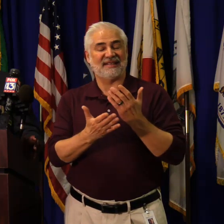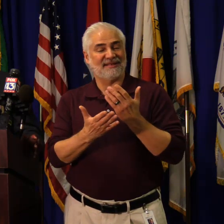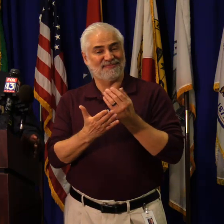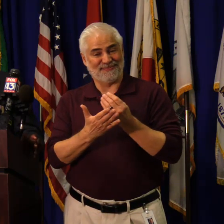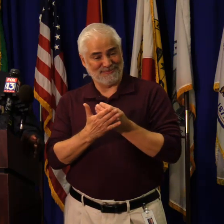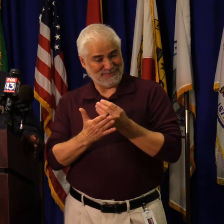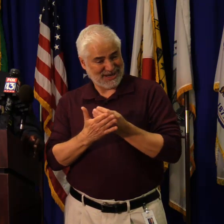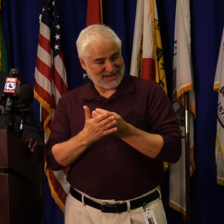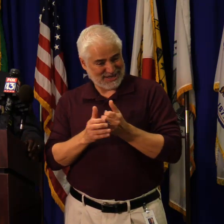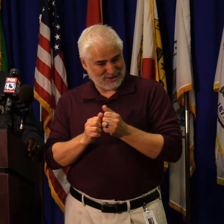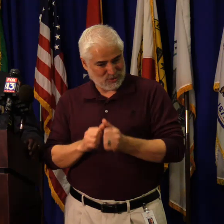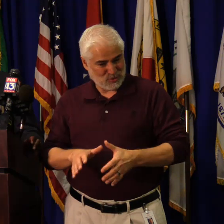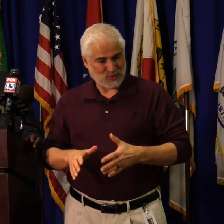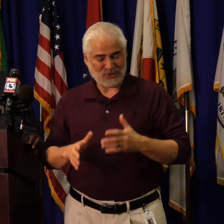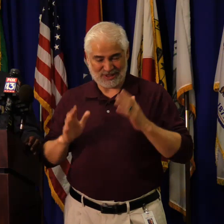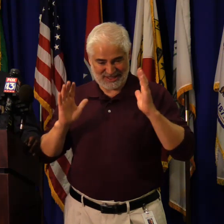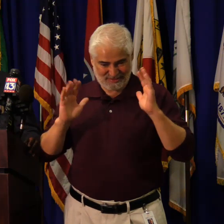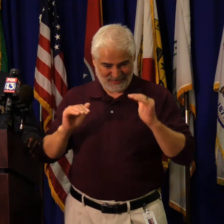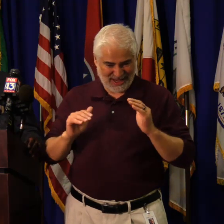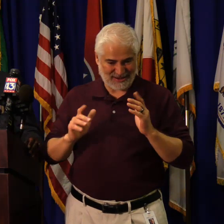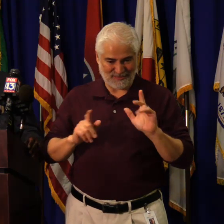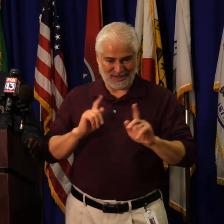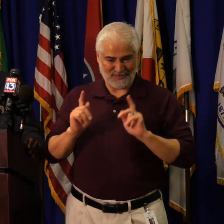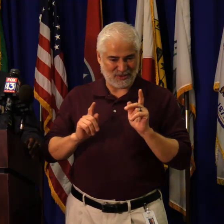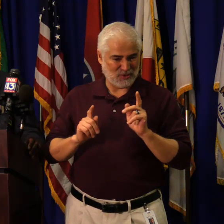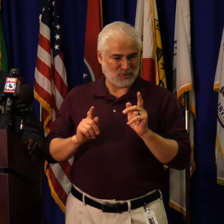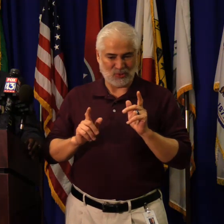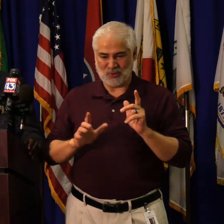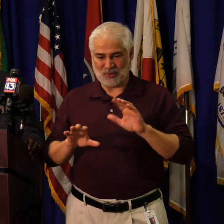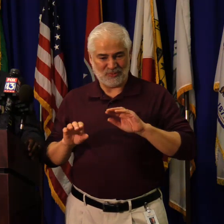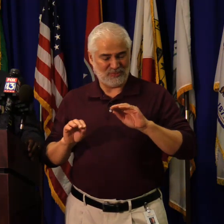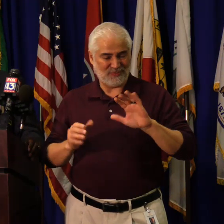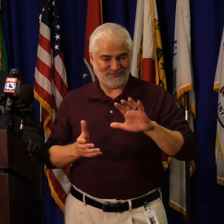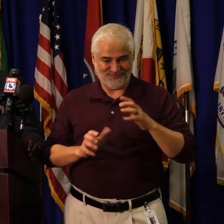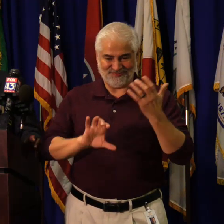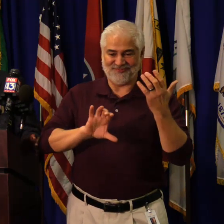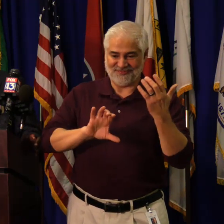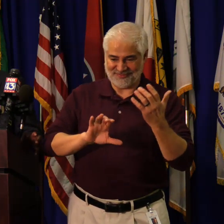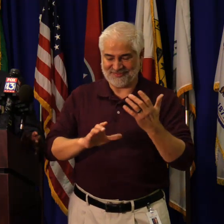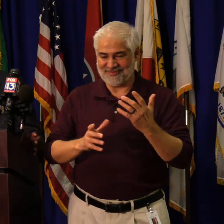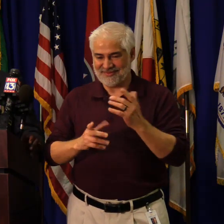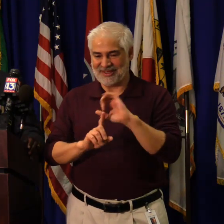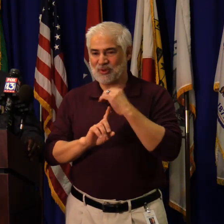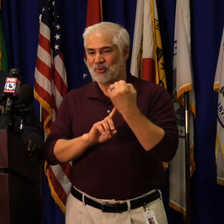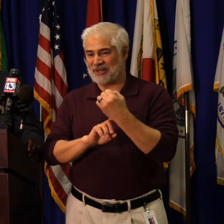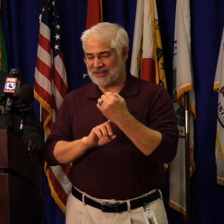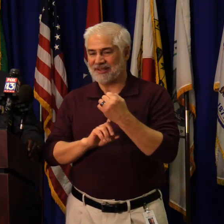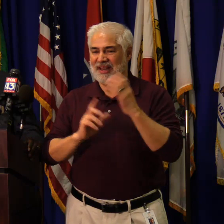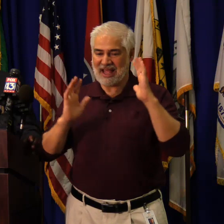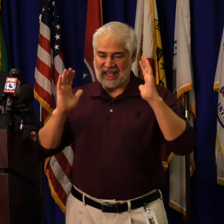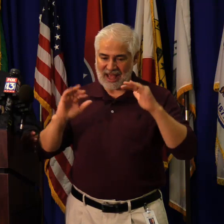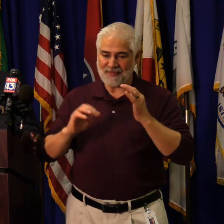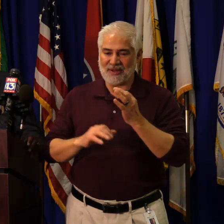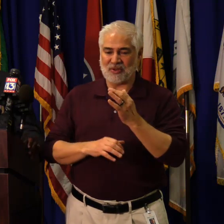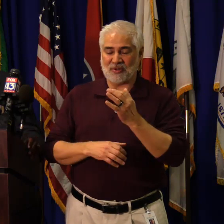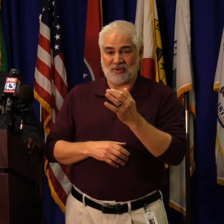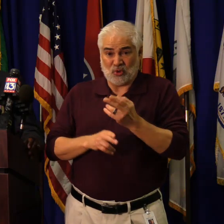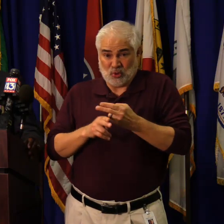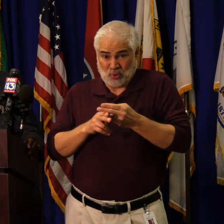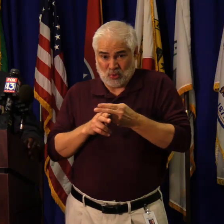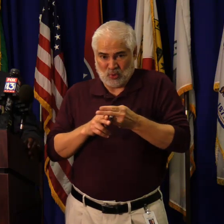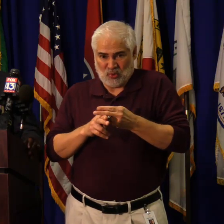consequences and the dislocation that we expect to be coming here soon. One of the other